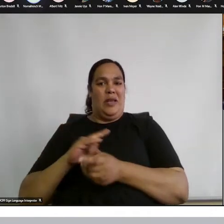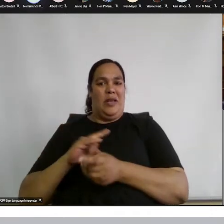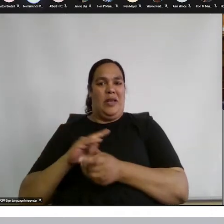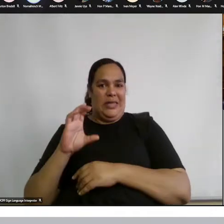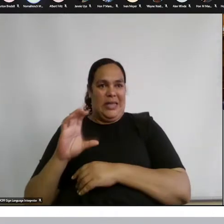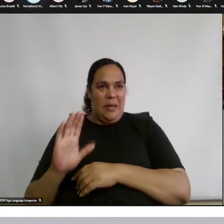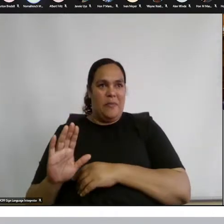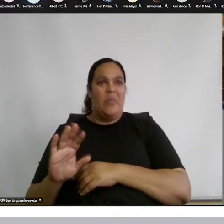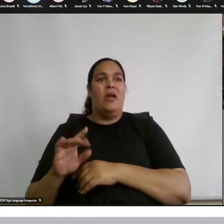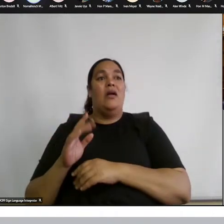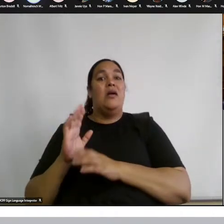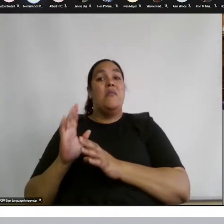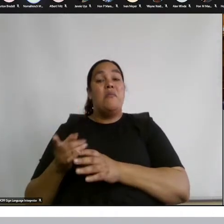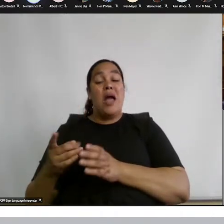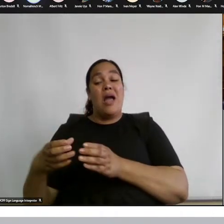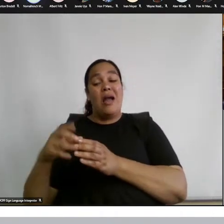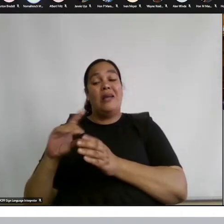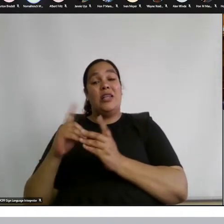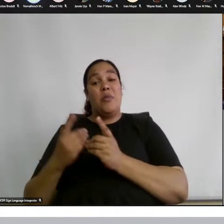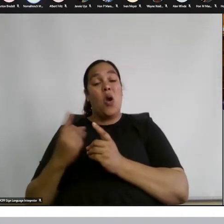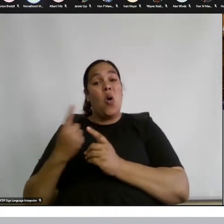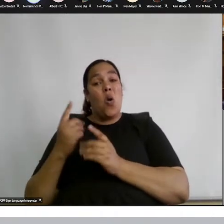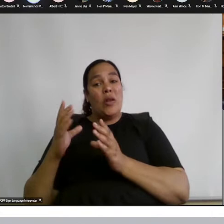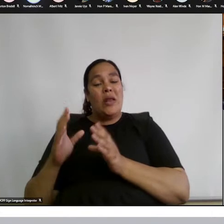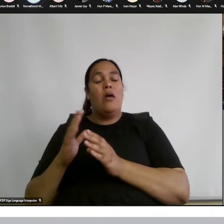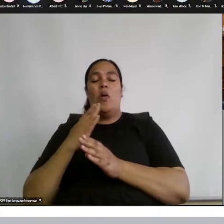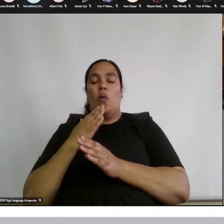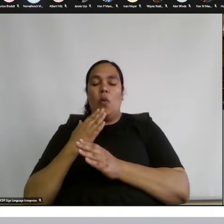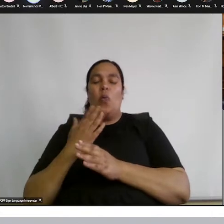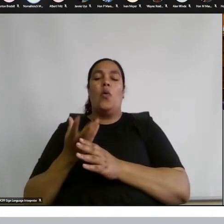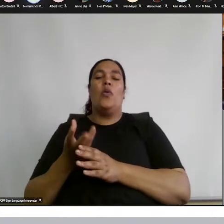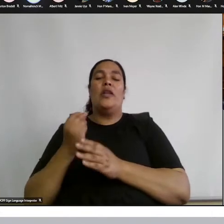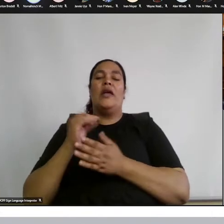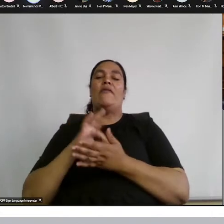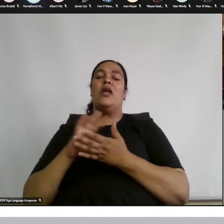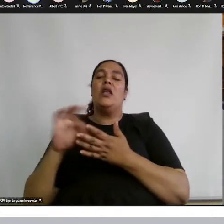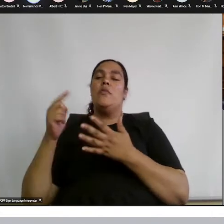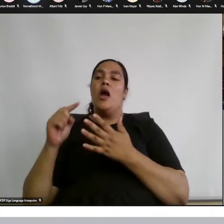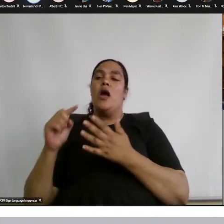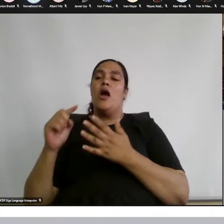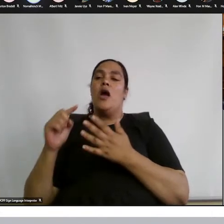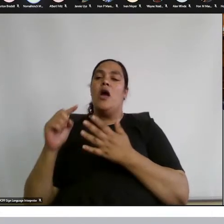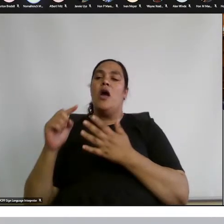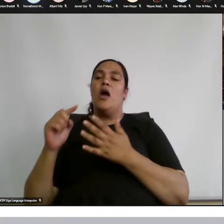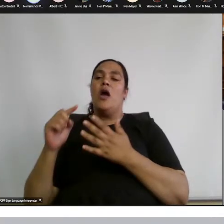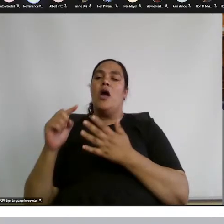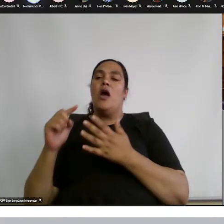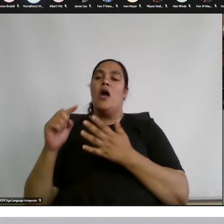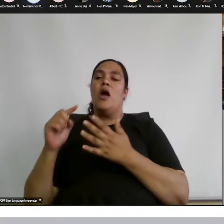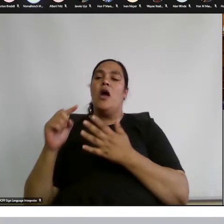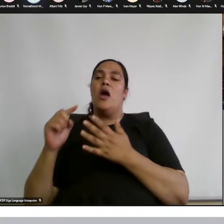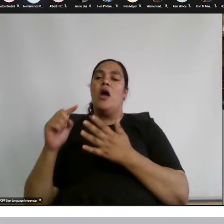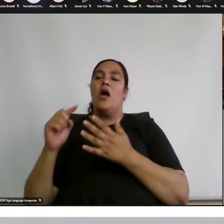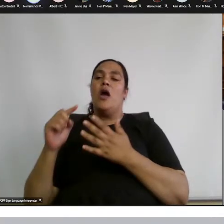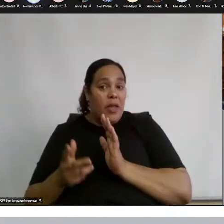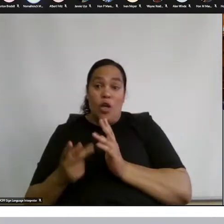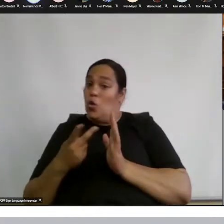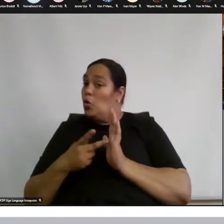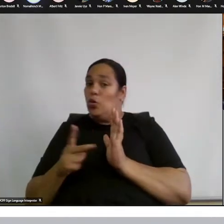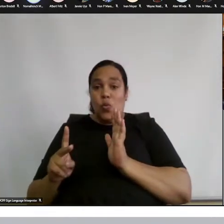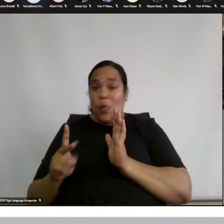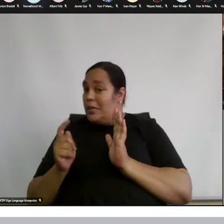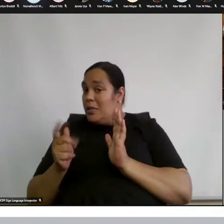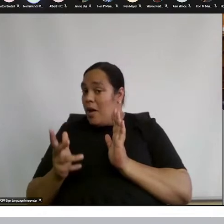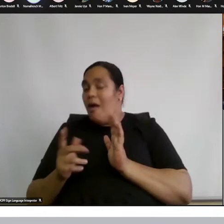Cape, the only department that has ever received a clean audit. Not only once, Speaker, not only